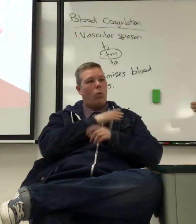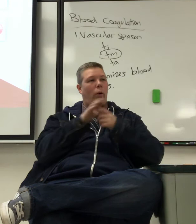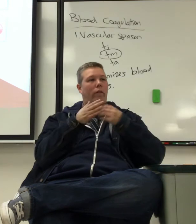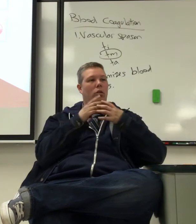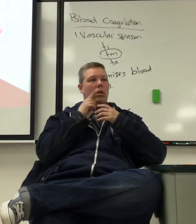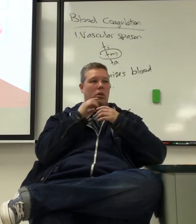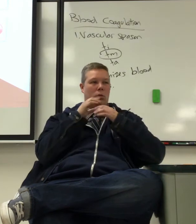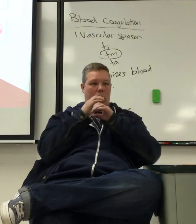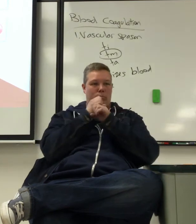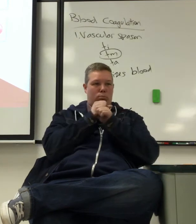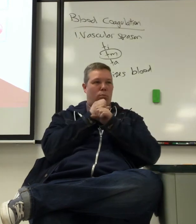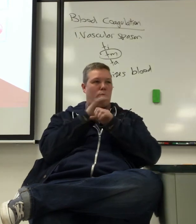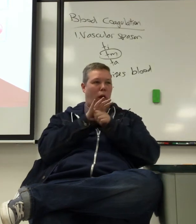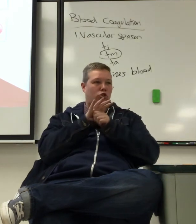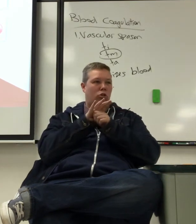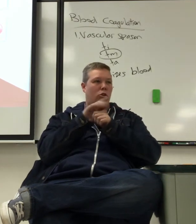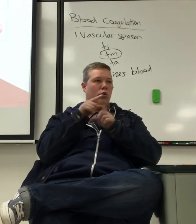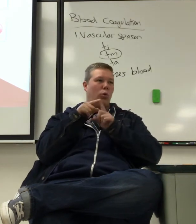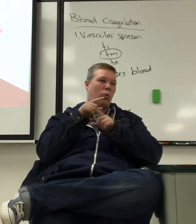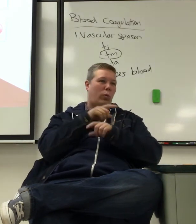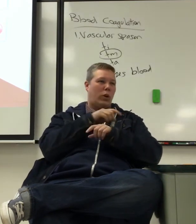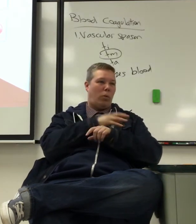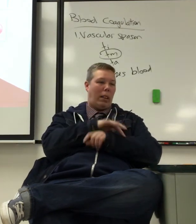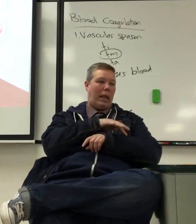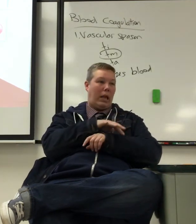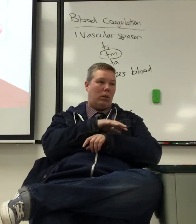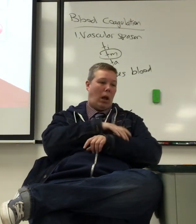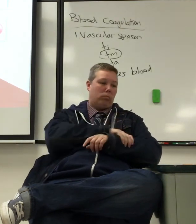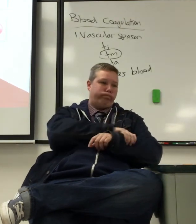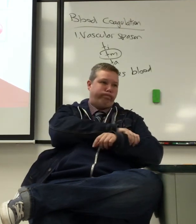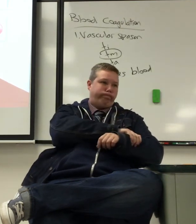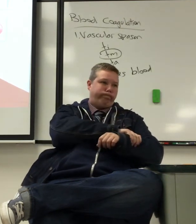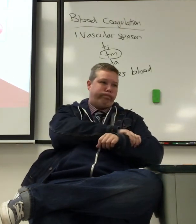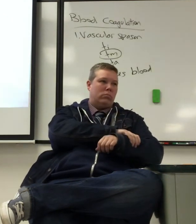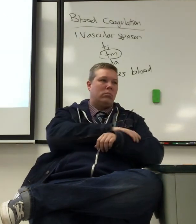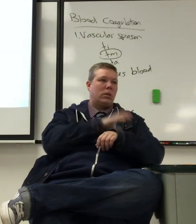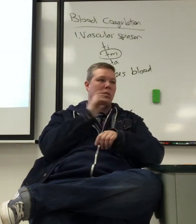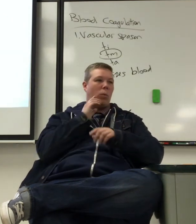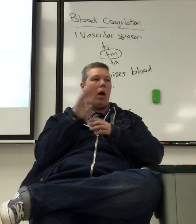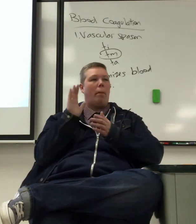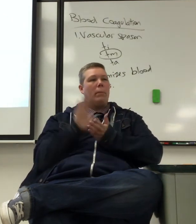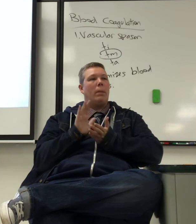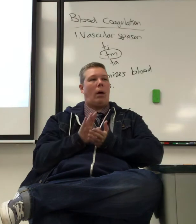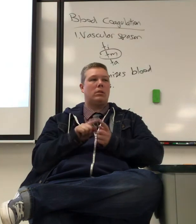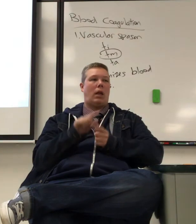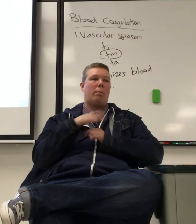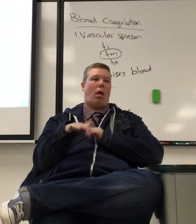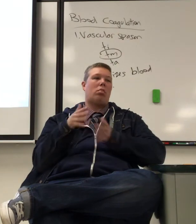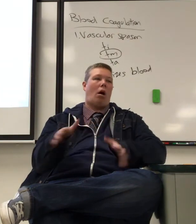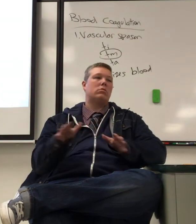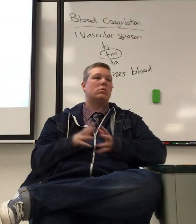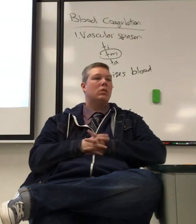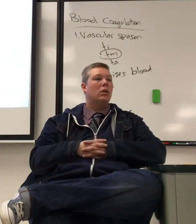that's why you apply pressure to a wound. It helps minimize the blood loss. So that happens. And well, the other thing that happens in the damaged vessel is